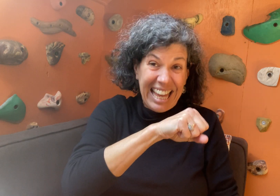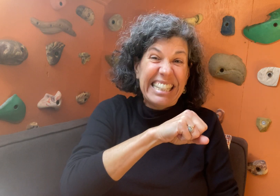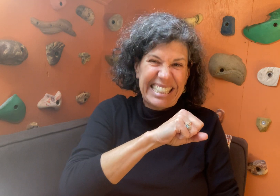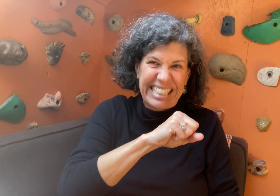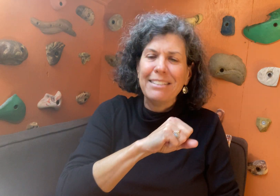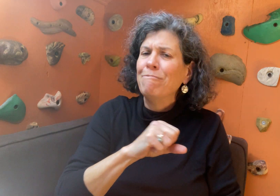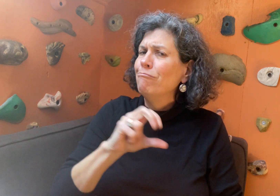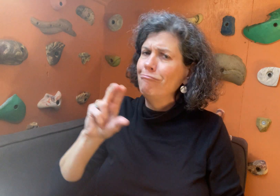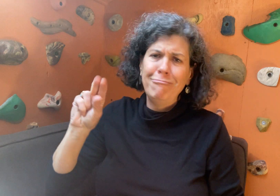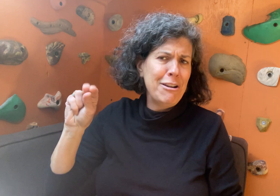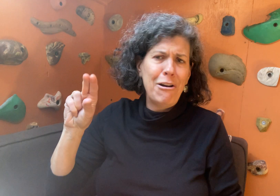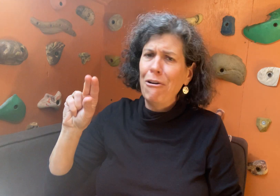yes, no,